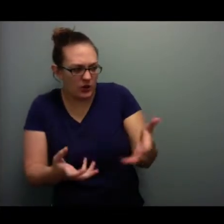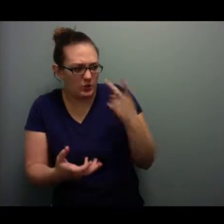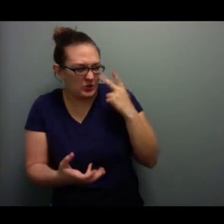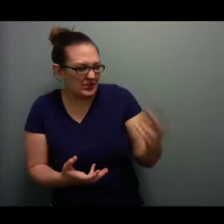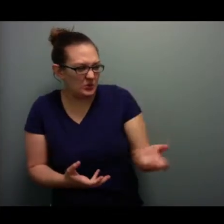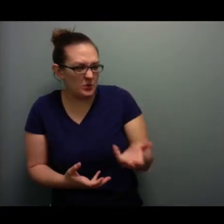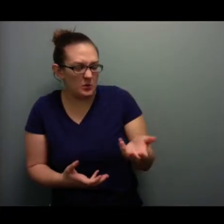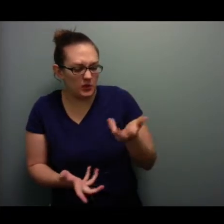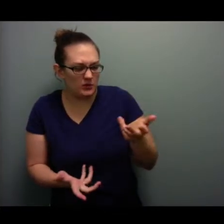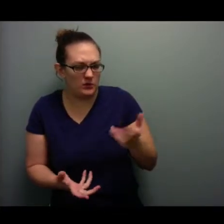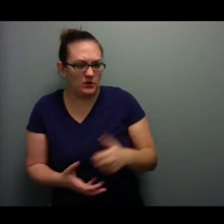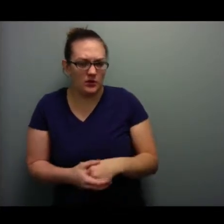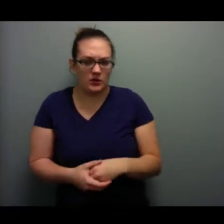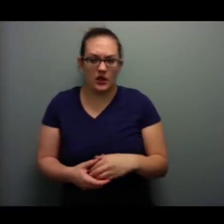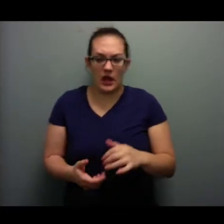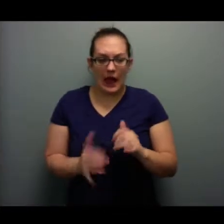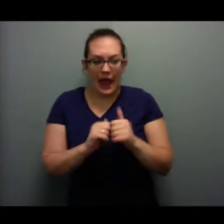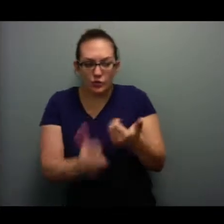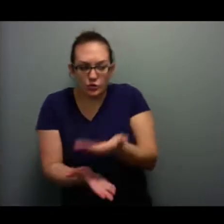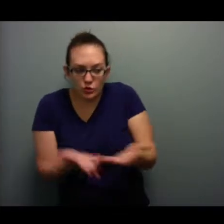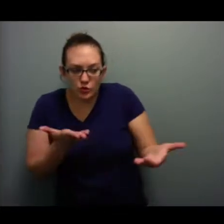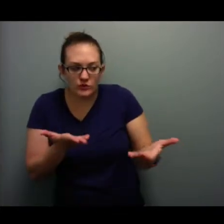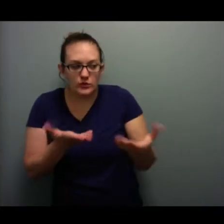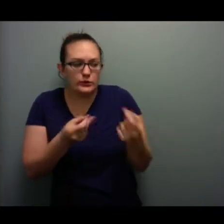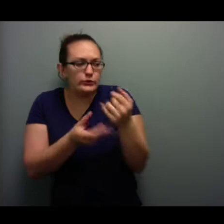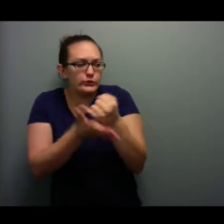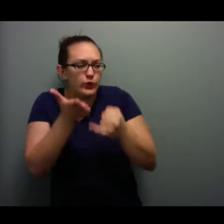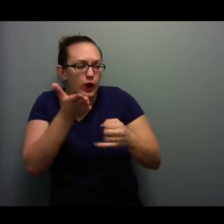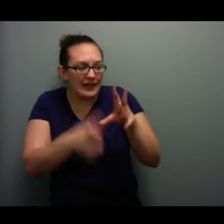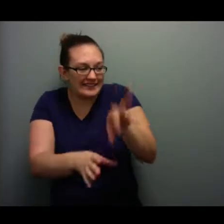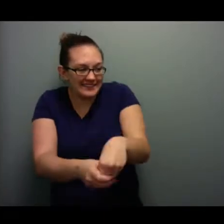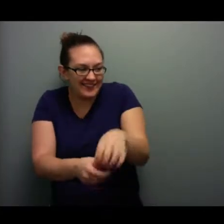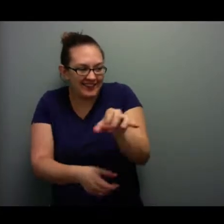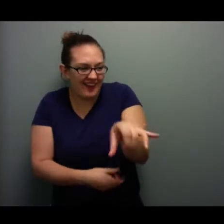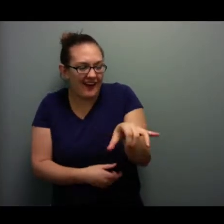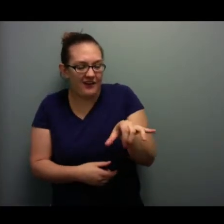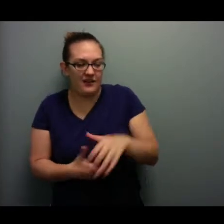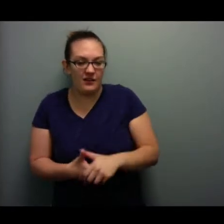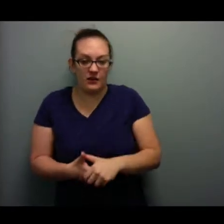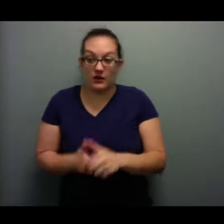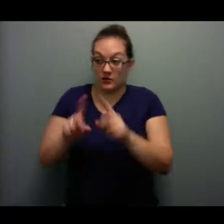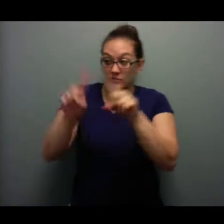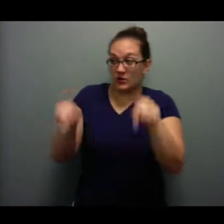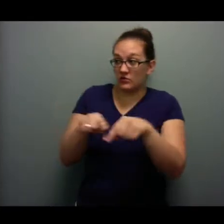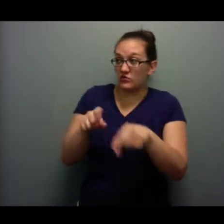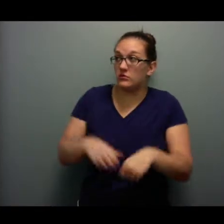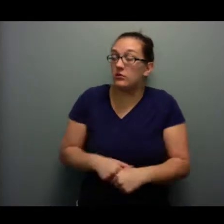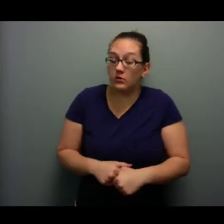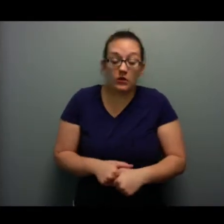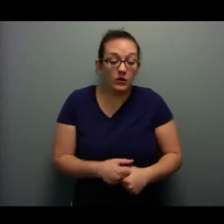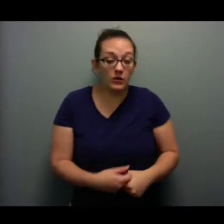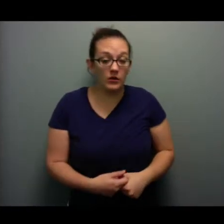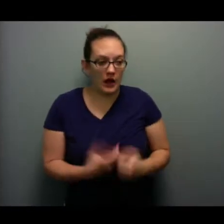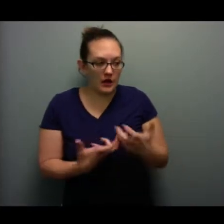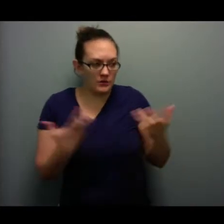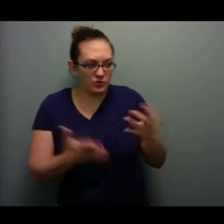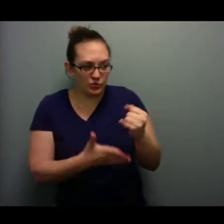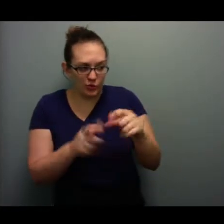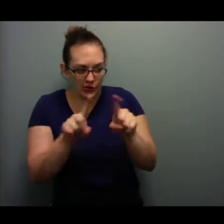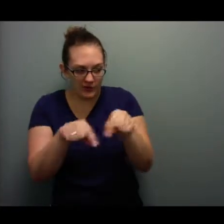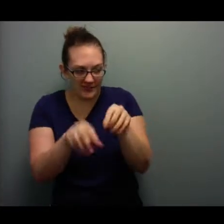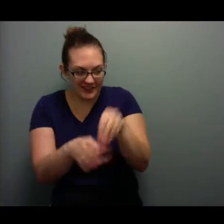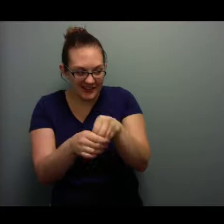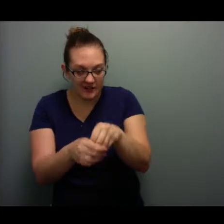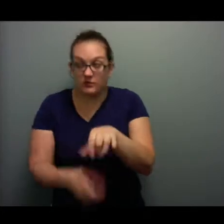seeing? How did you prove it? Like, what did you draw inside? Squares. The squares. And how many squares are